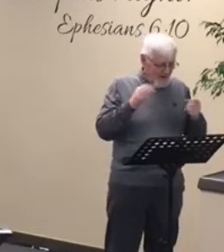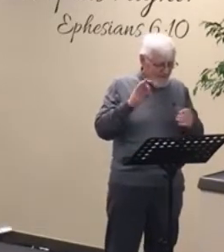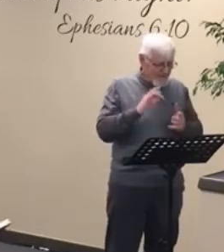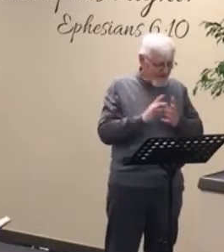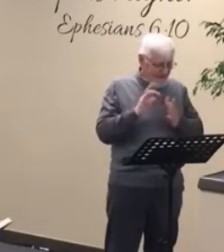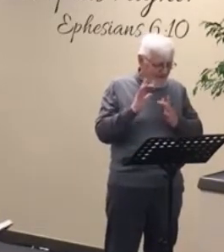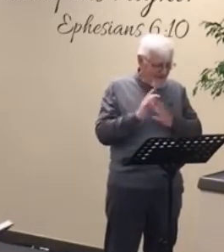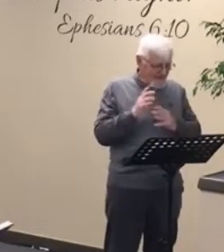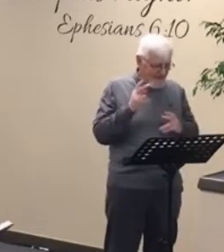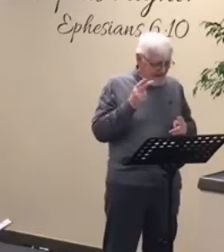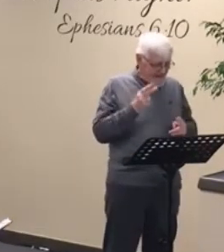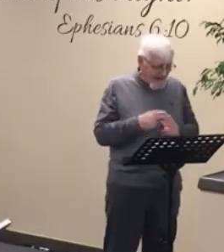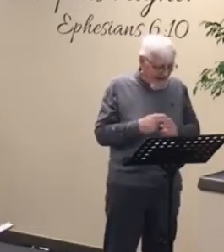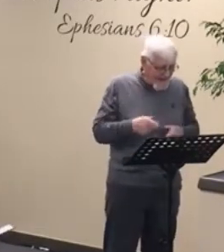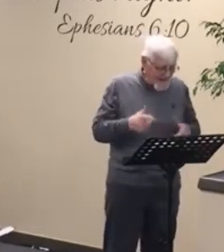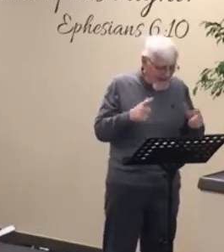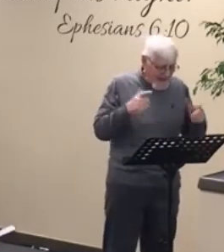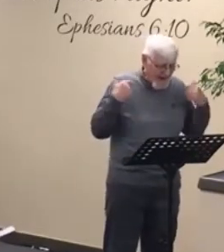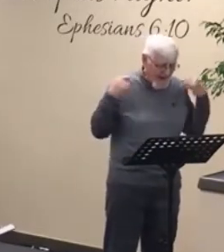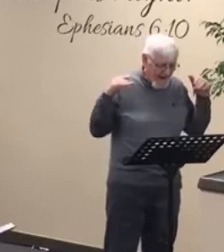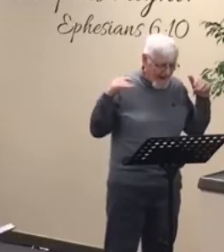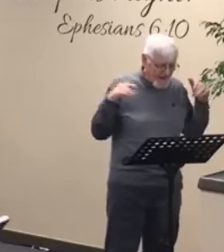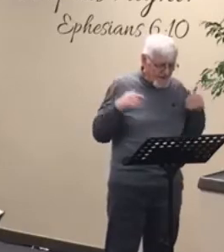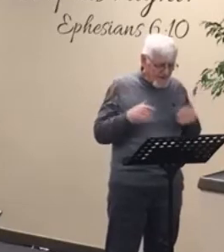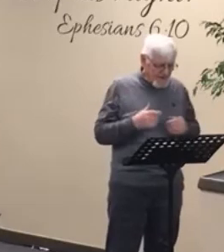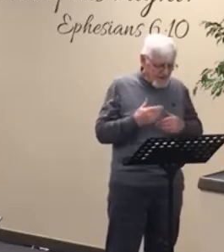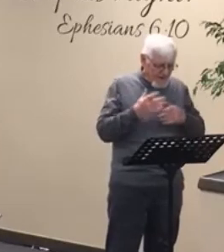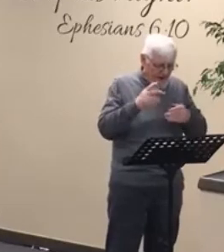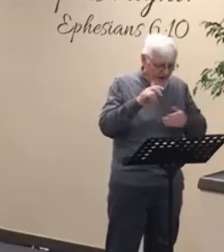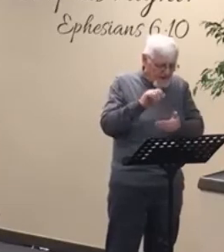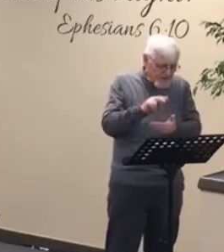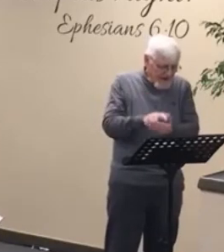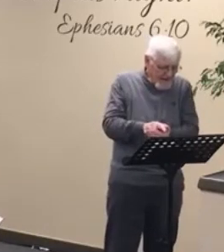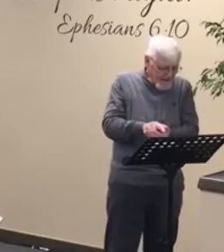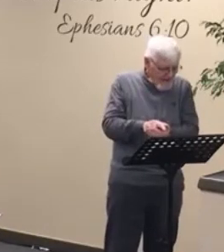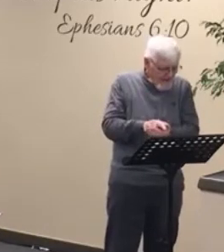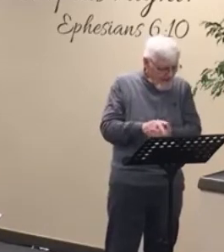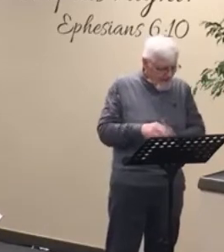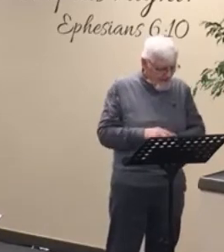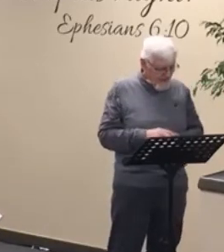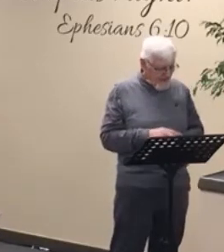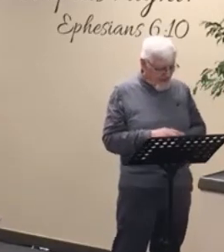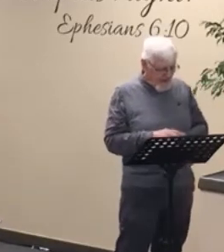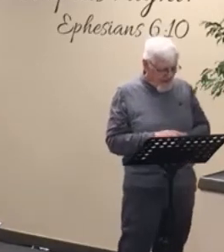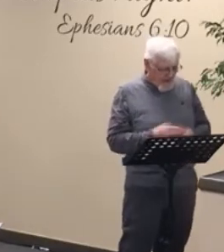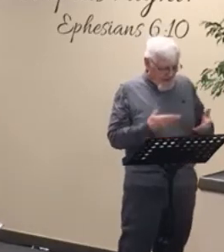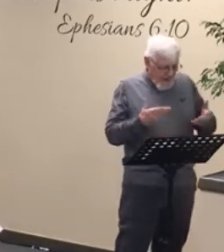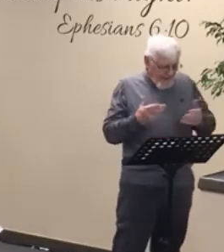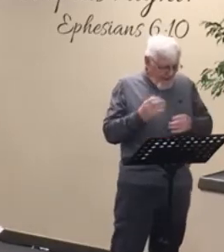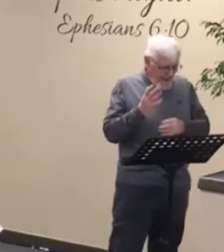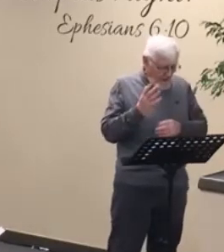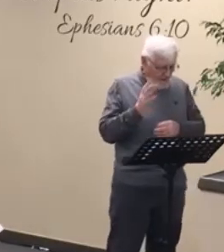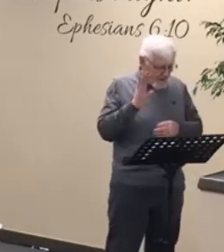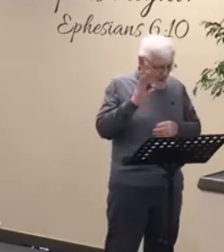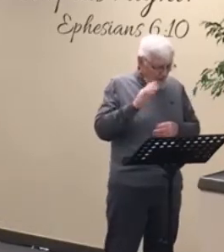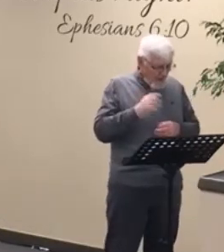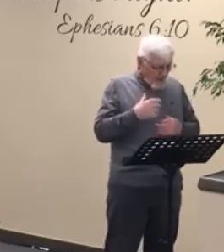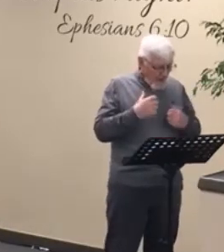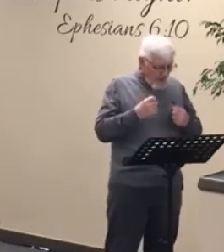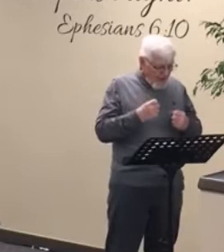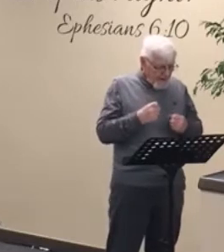Power of Jesus' name, let angels prostrate fall. Bring forth